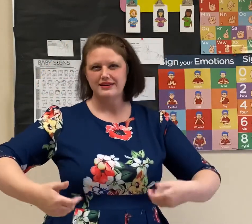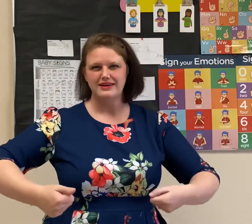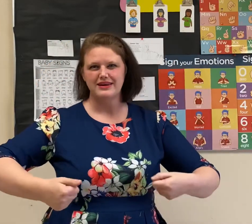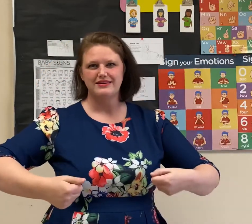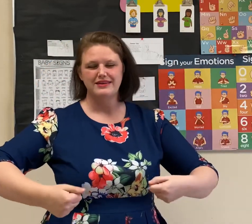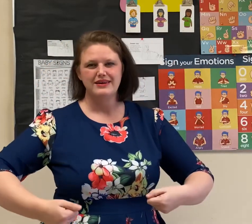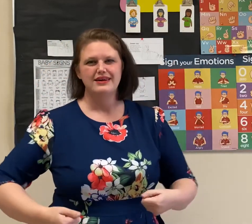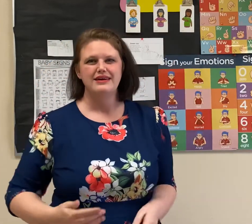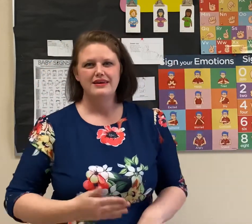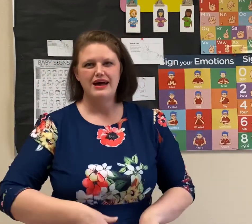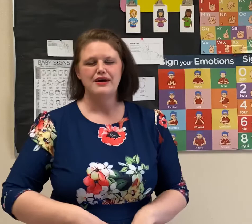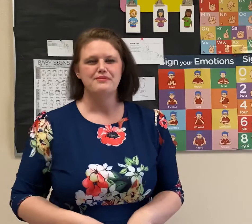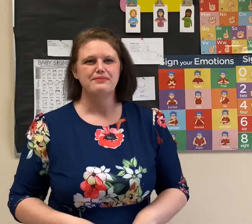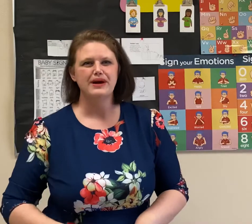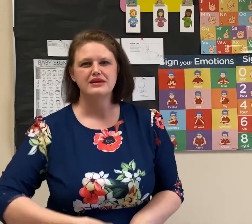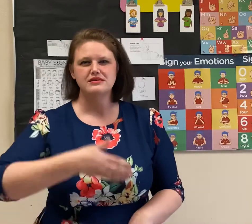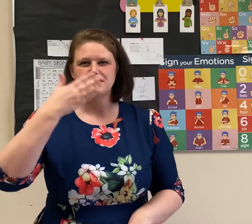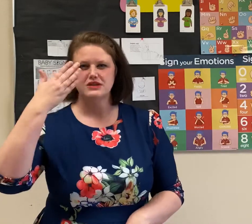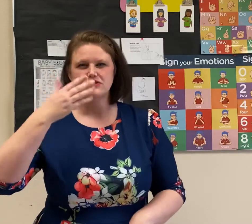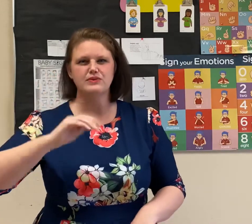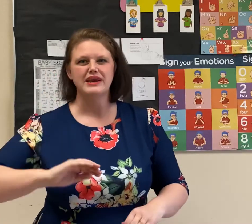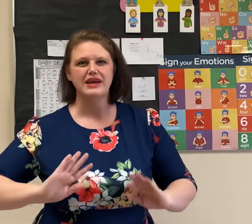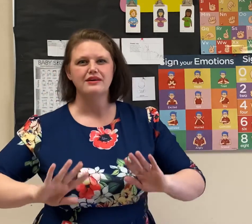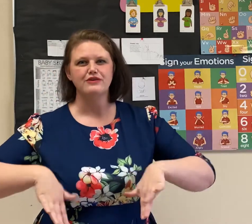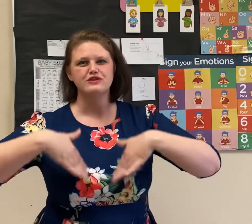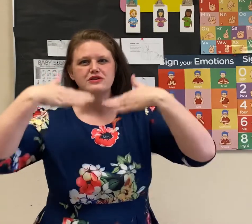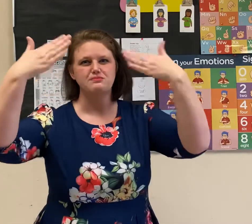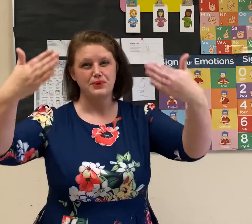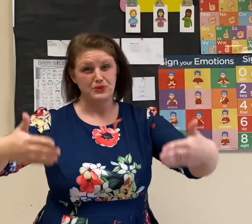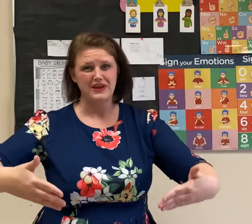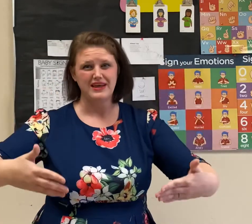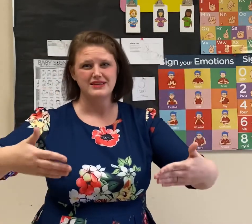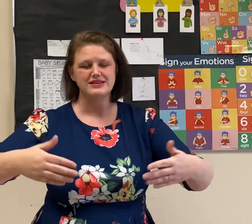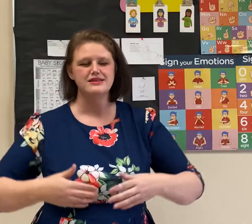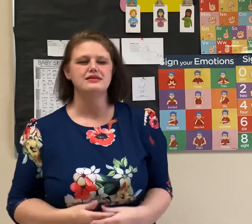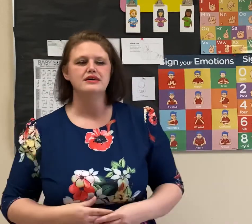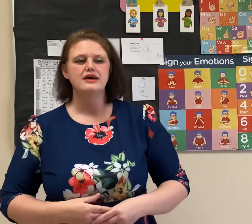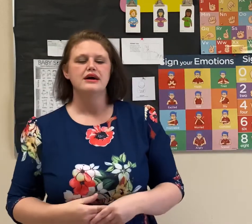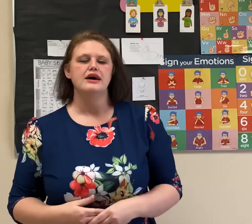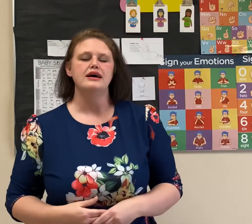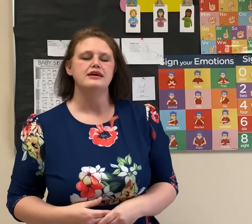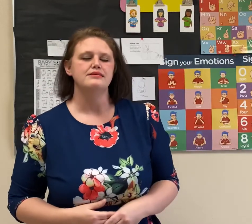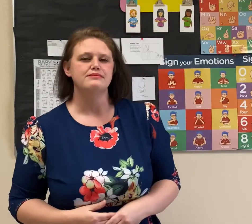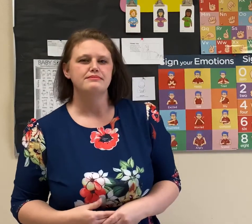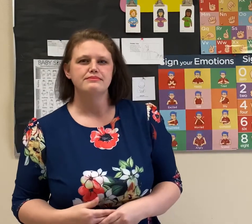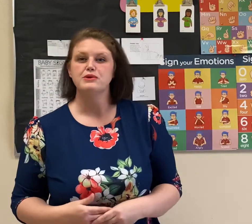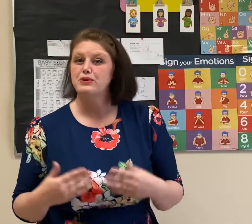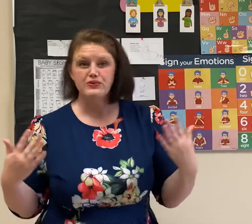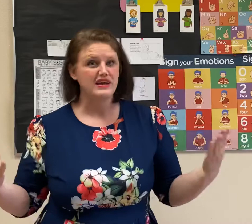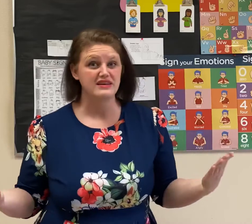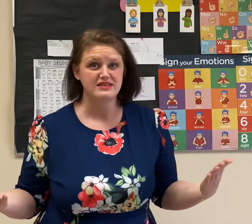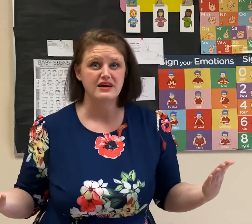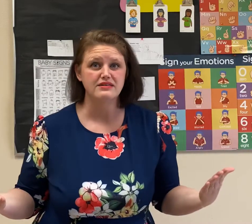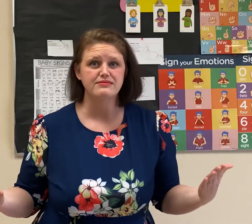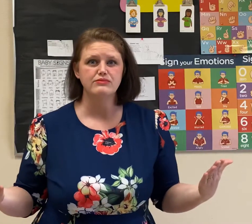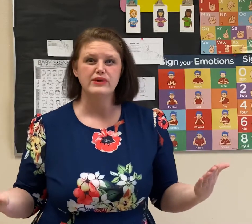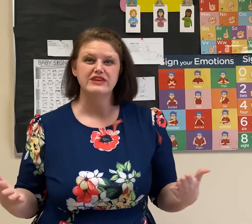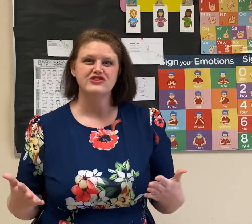idea. I typically do the one hand versus both hands. They're both ASL. One is just